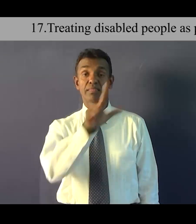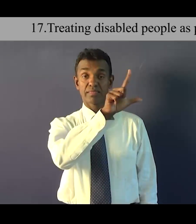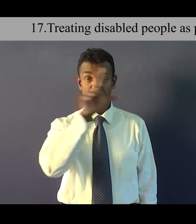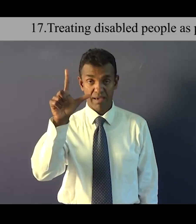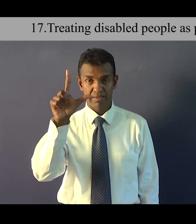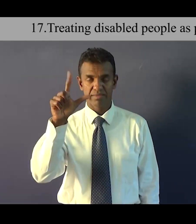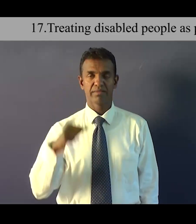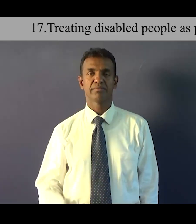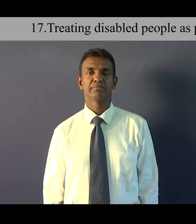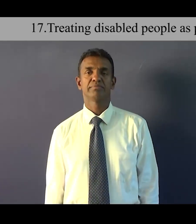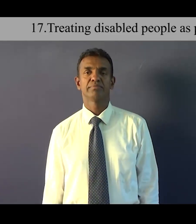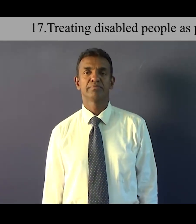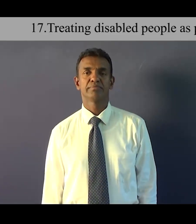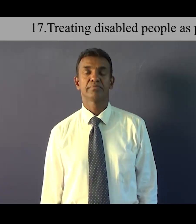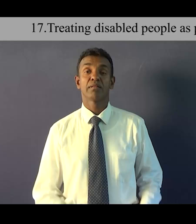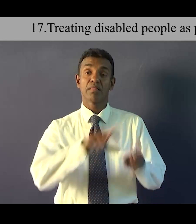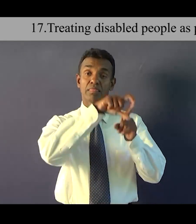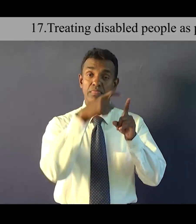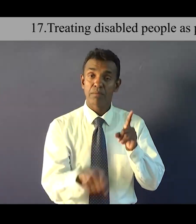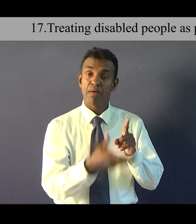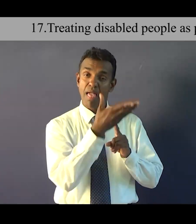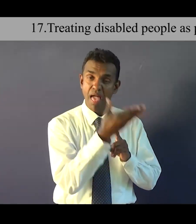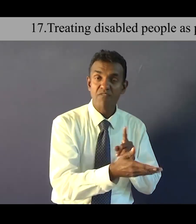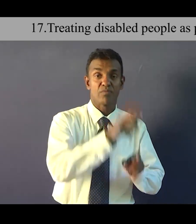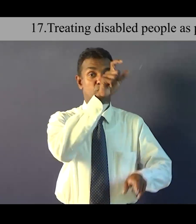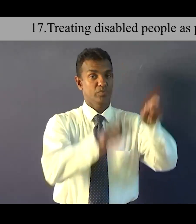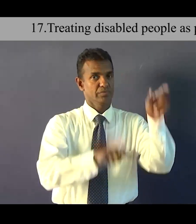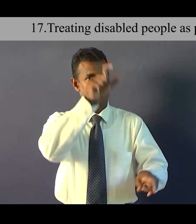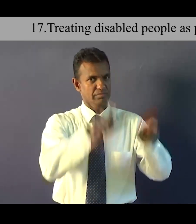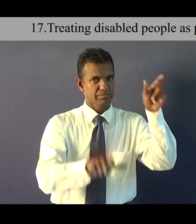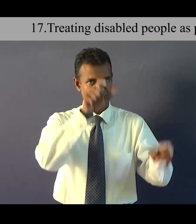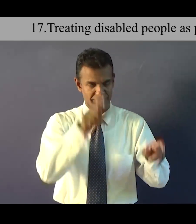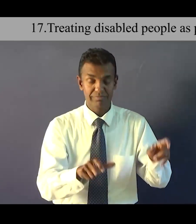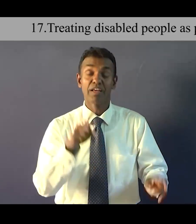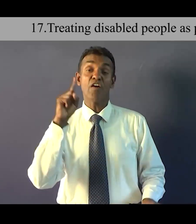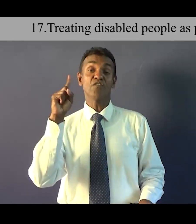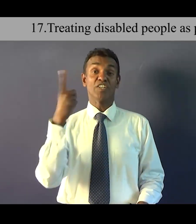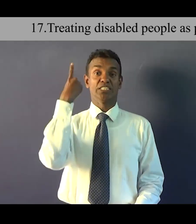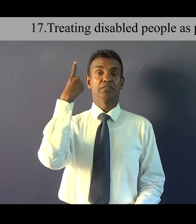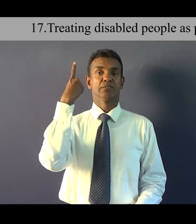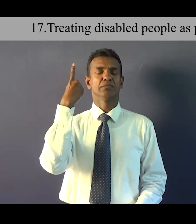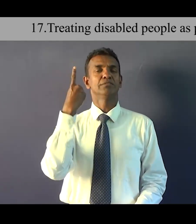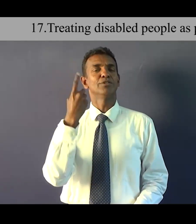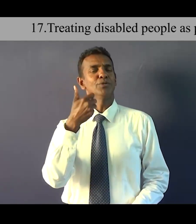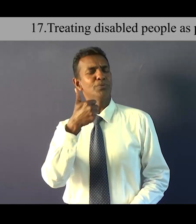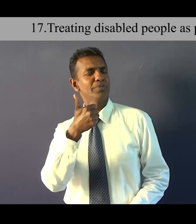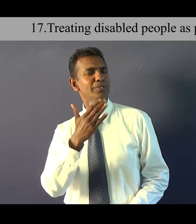Treating disabled people as people first. Disabled people's mind